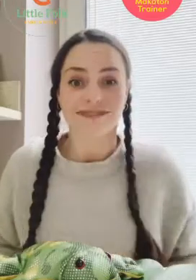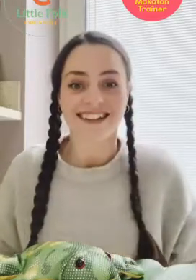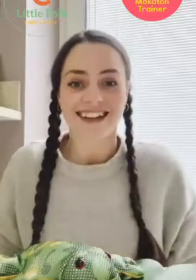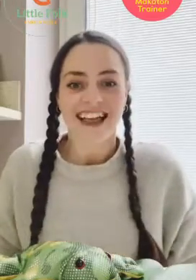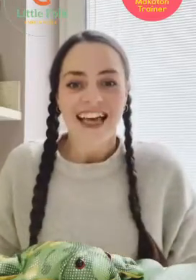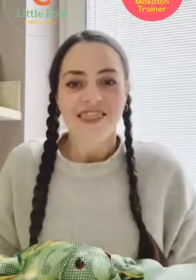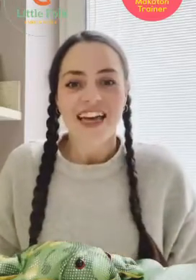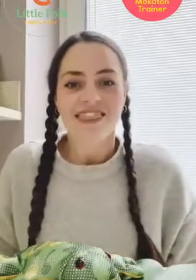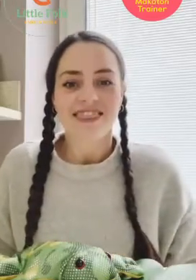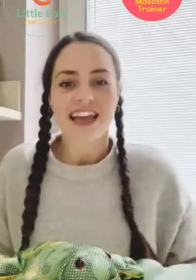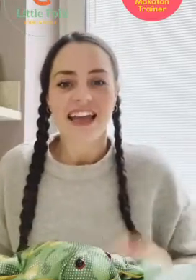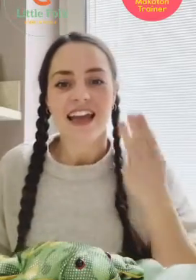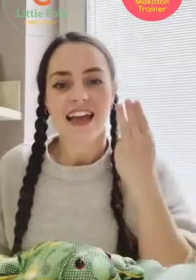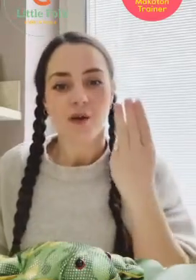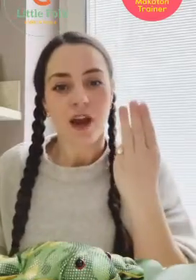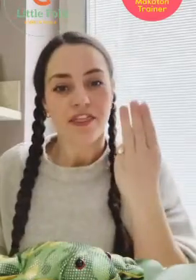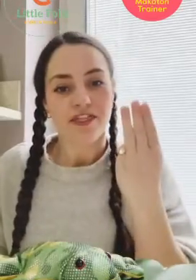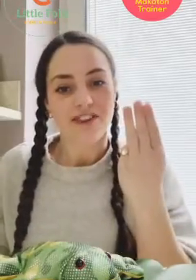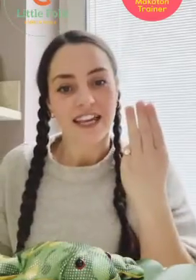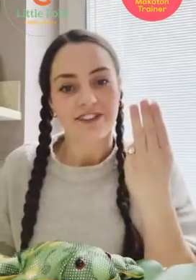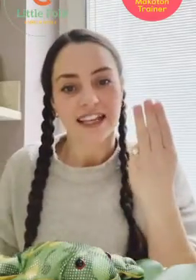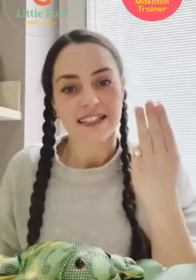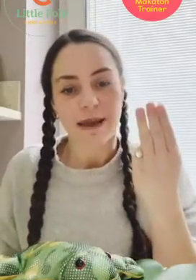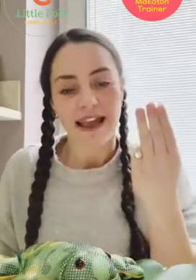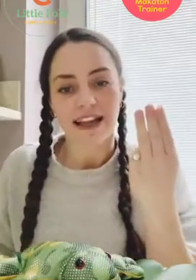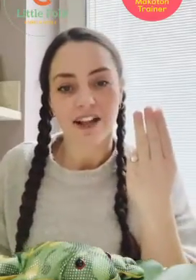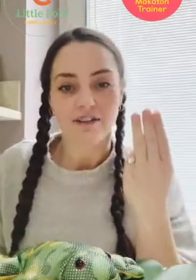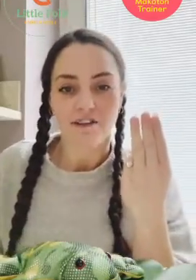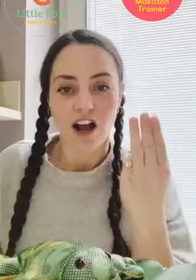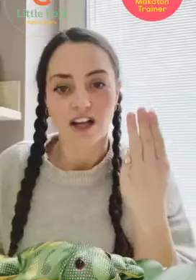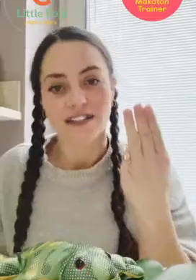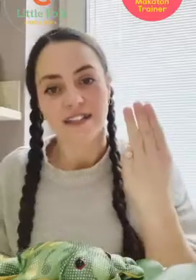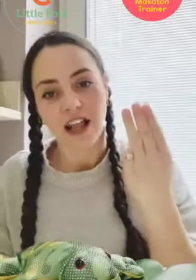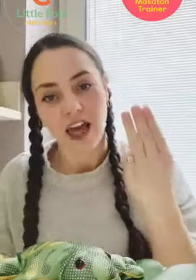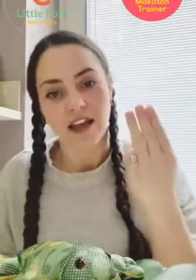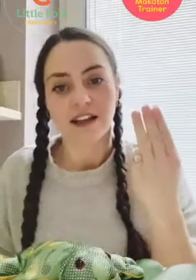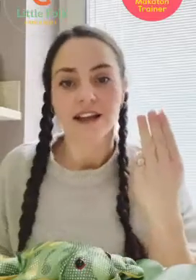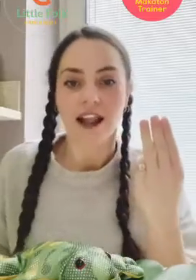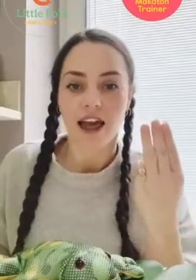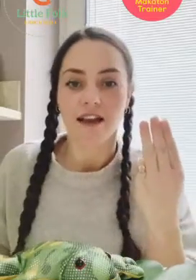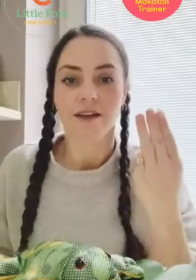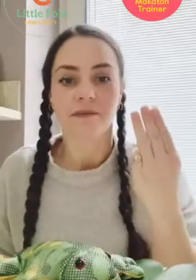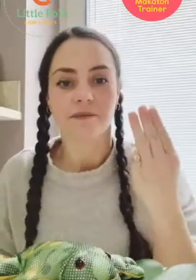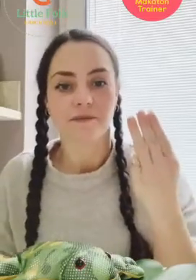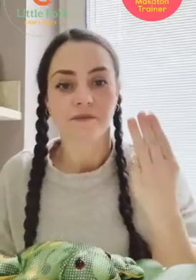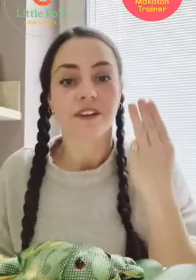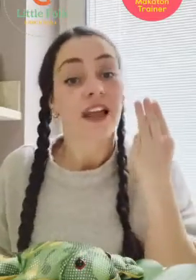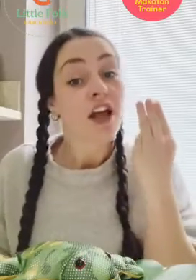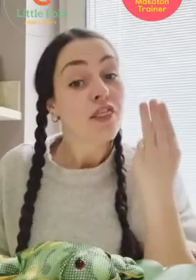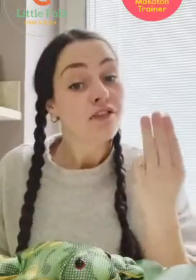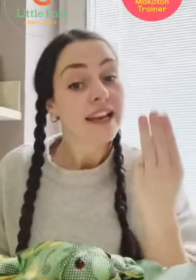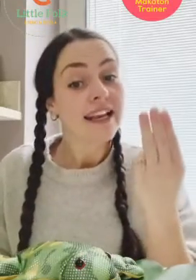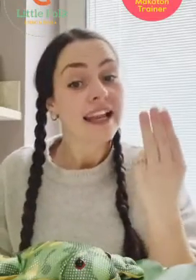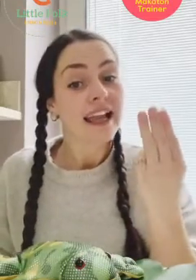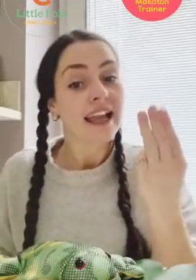cool. Then there were three green speckled frogs, glug, glug. Three